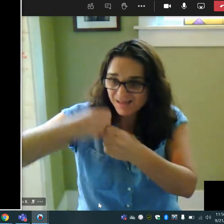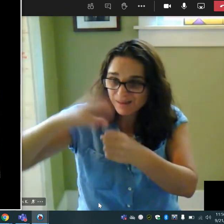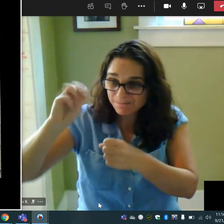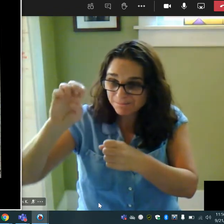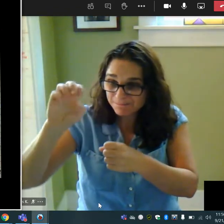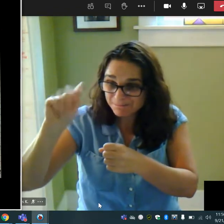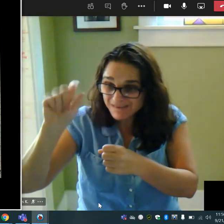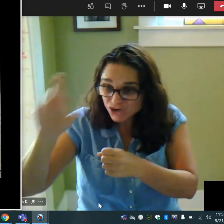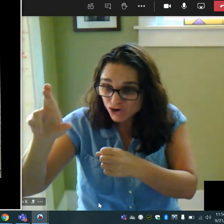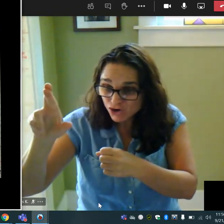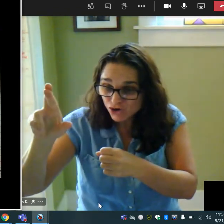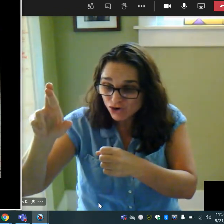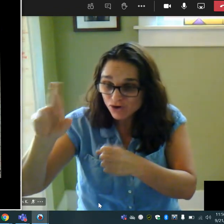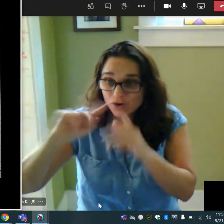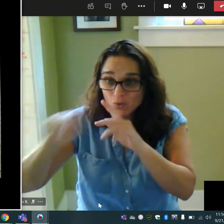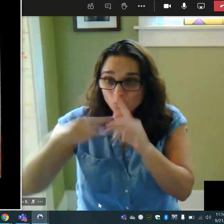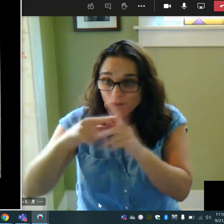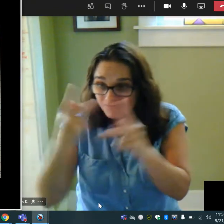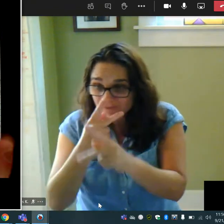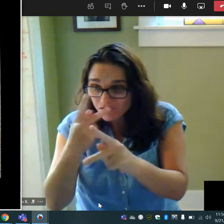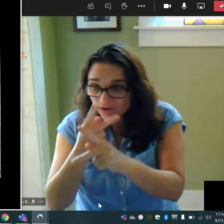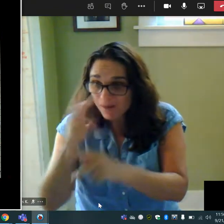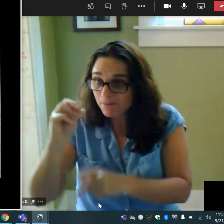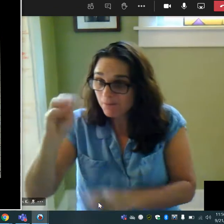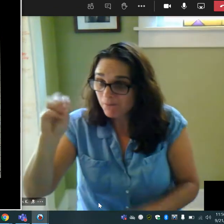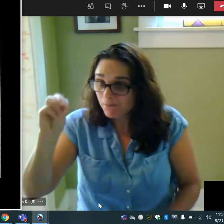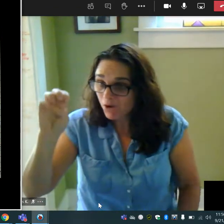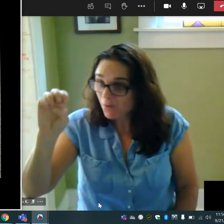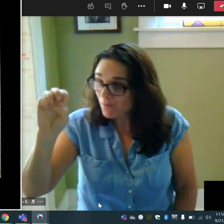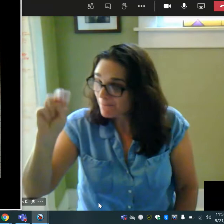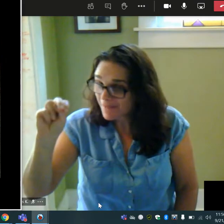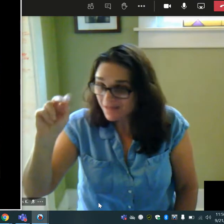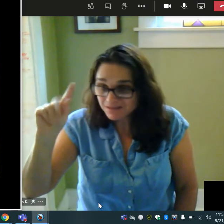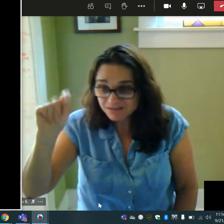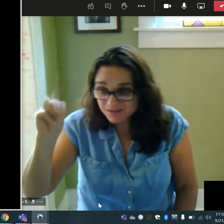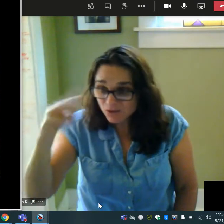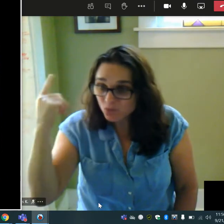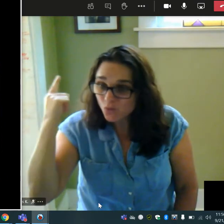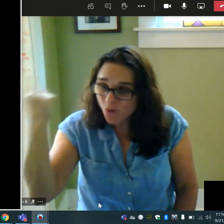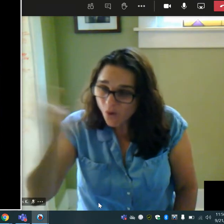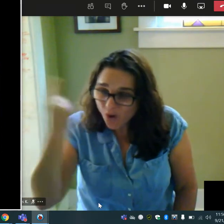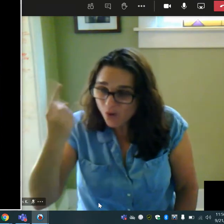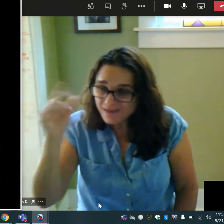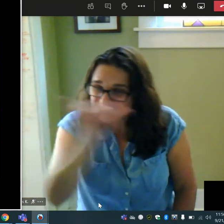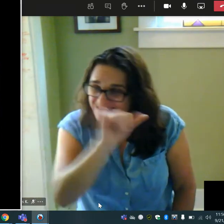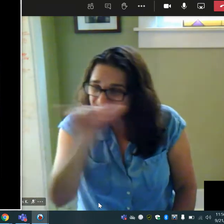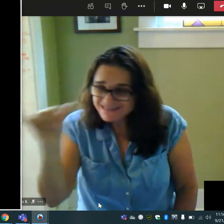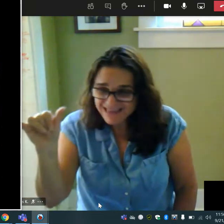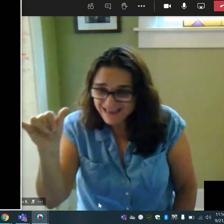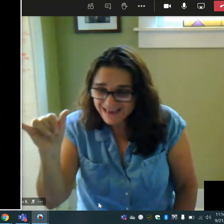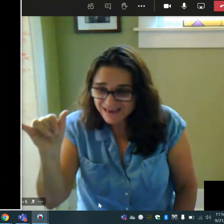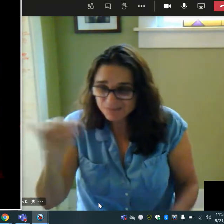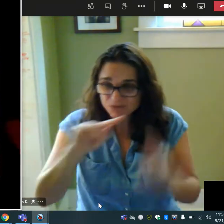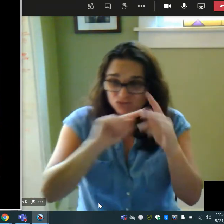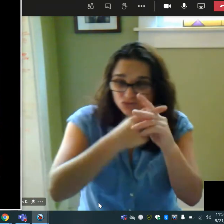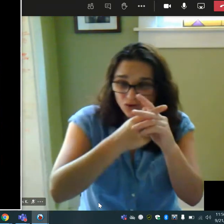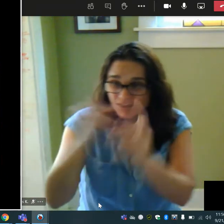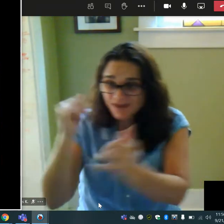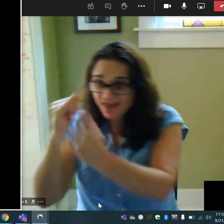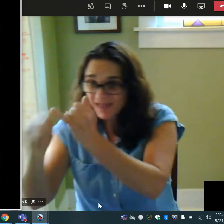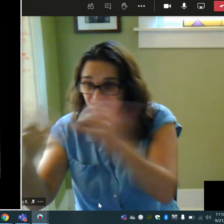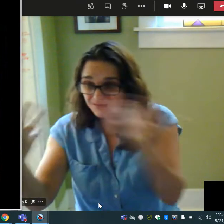finish, using our math, will always be the same. From start to finish, we saw that 17 million